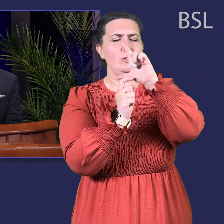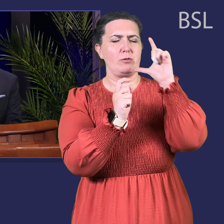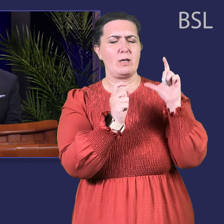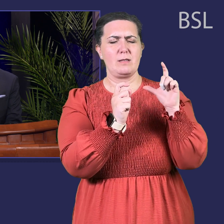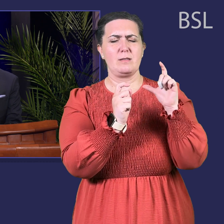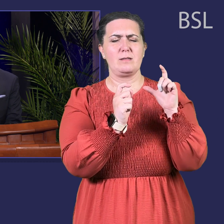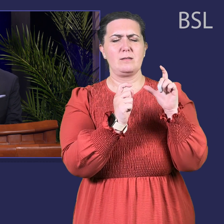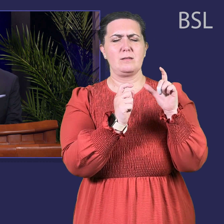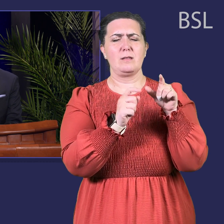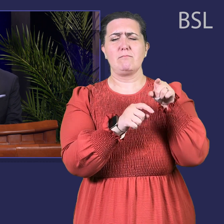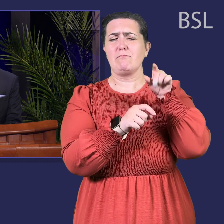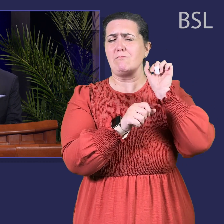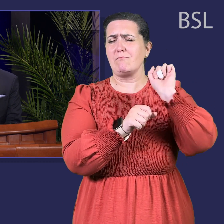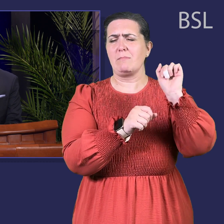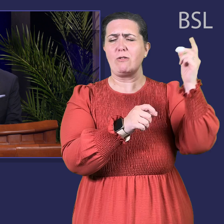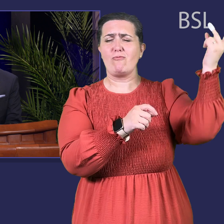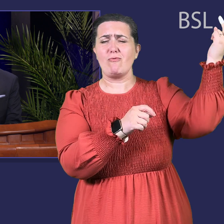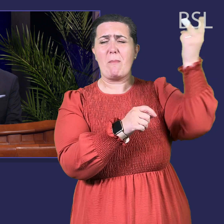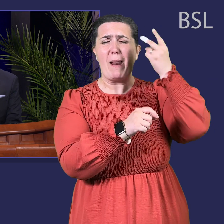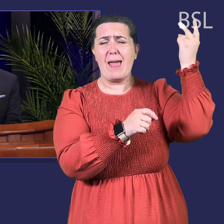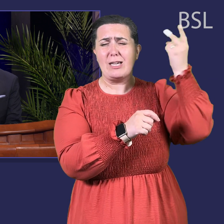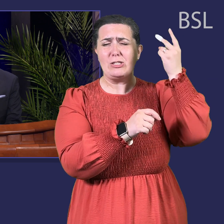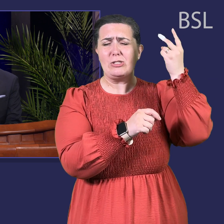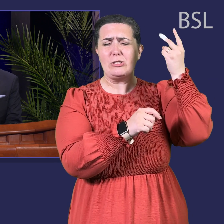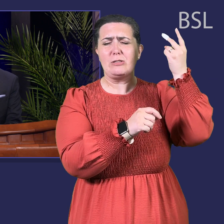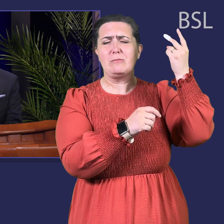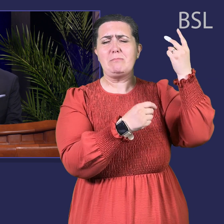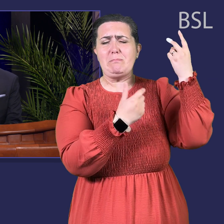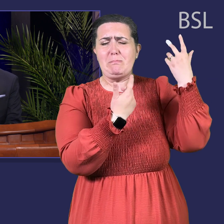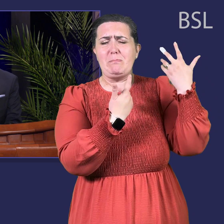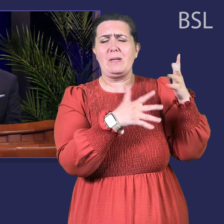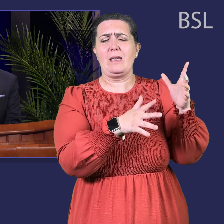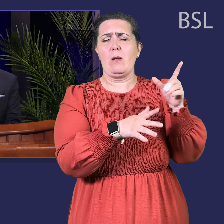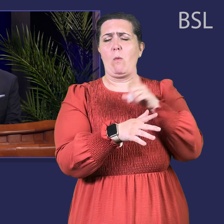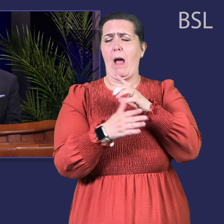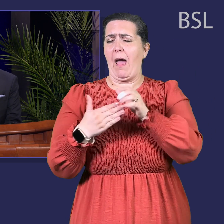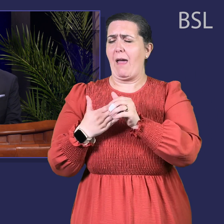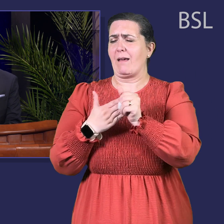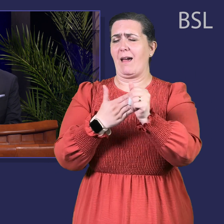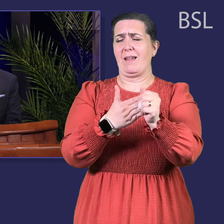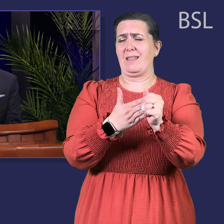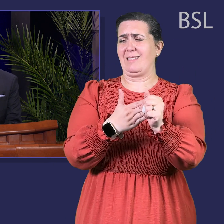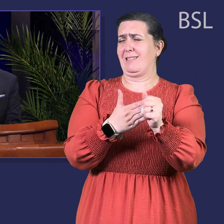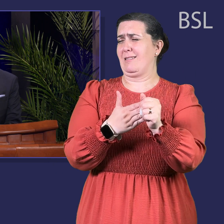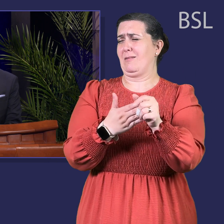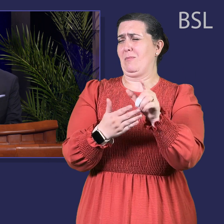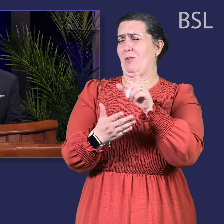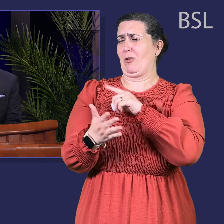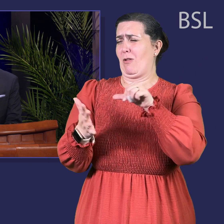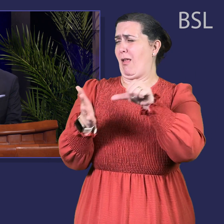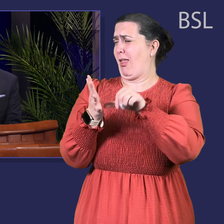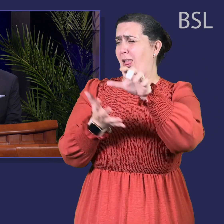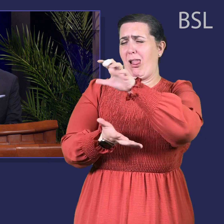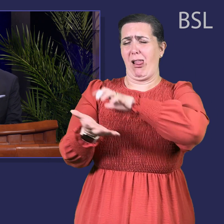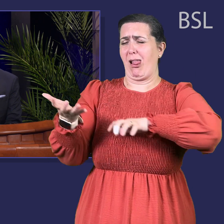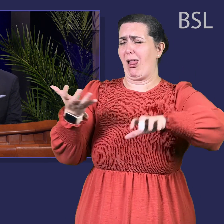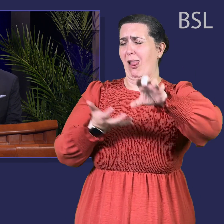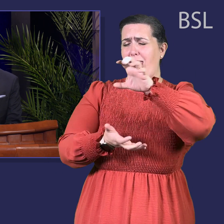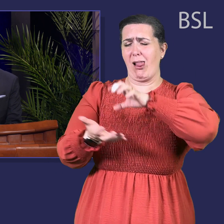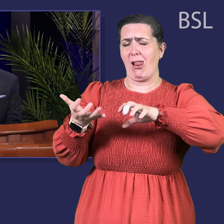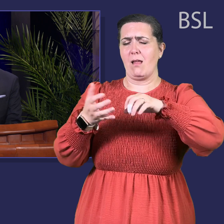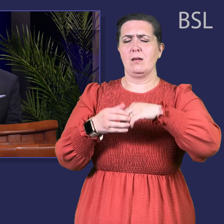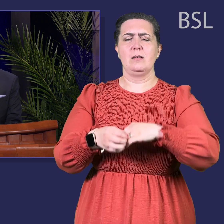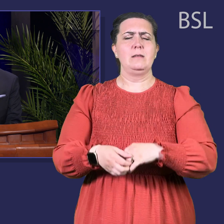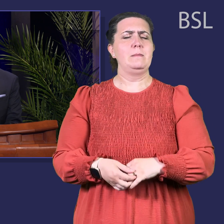Jesus Christ, and for all the revelations that he has received to guide us in these difficult days we are